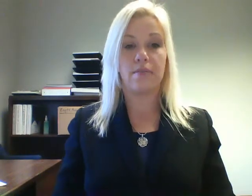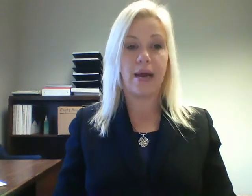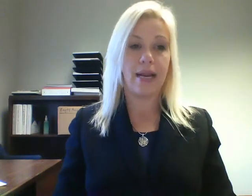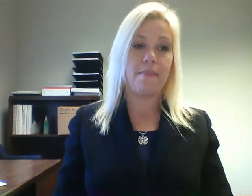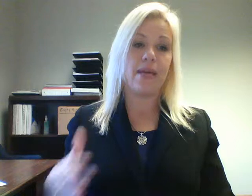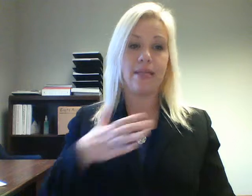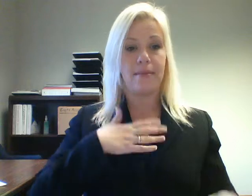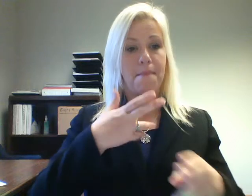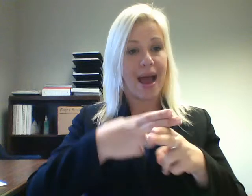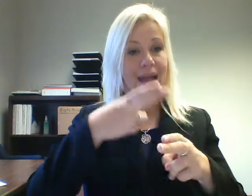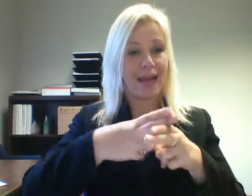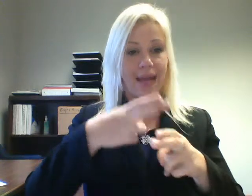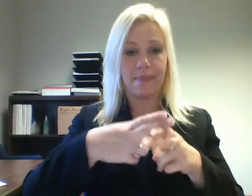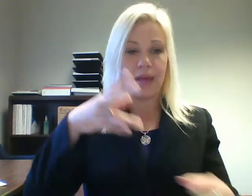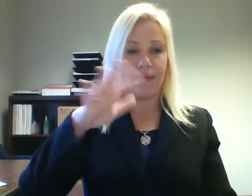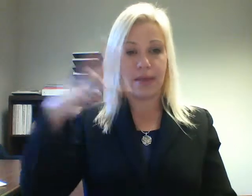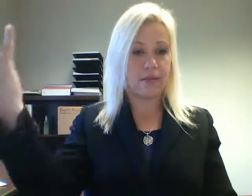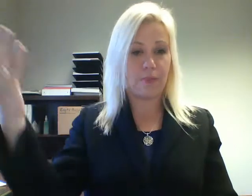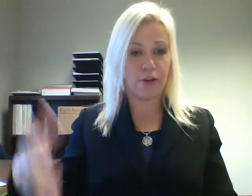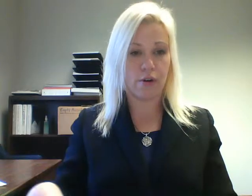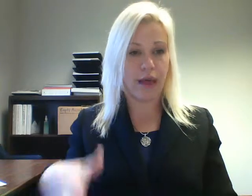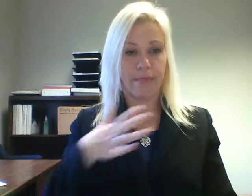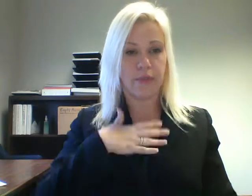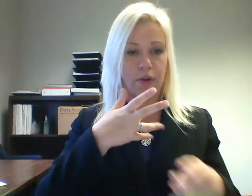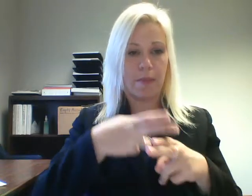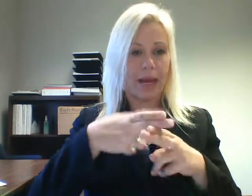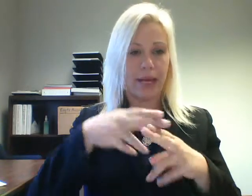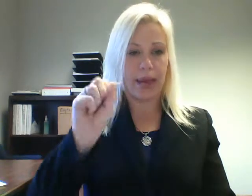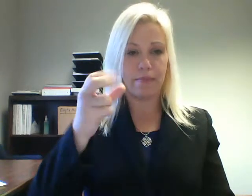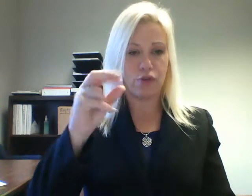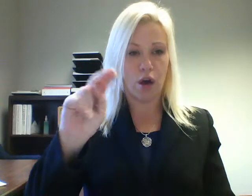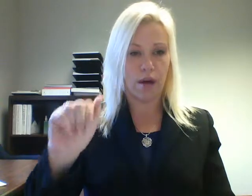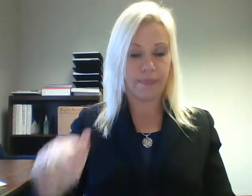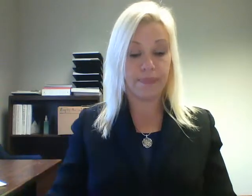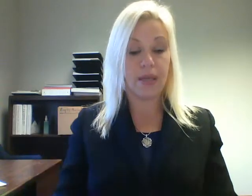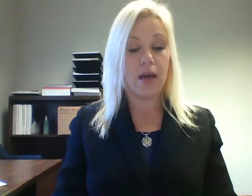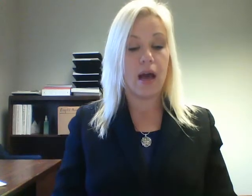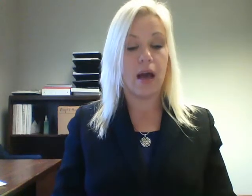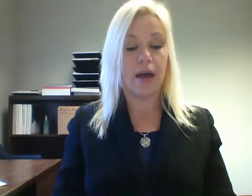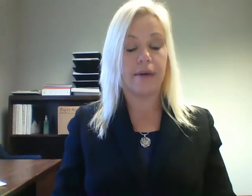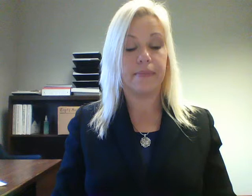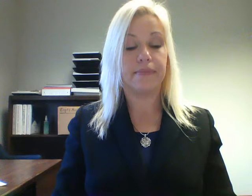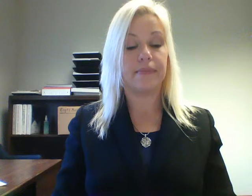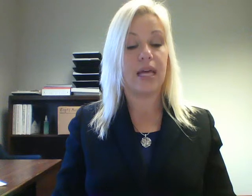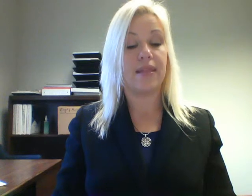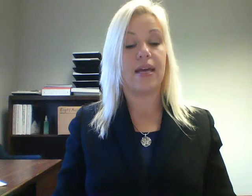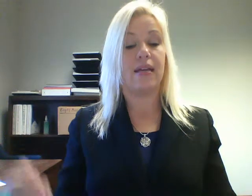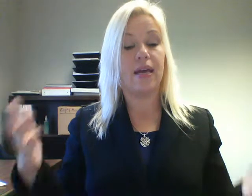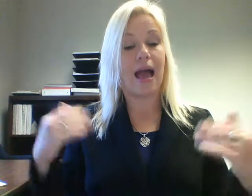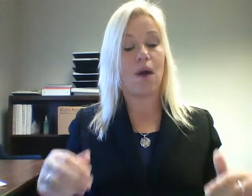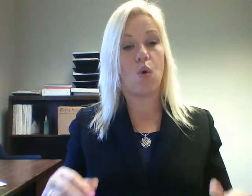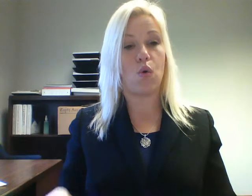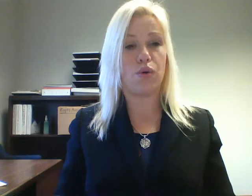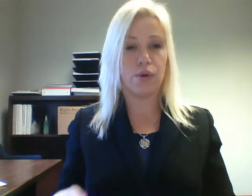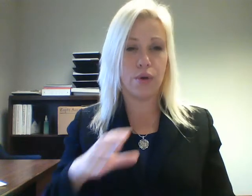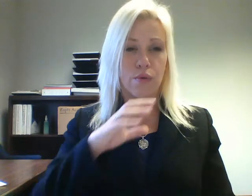my name, and then spell your name. So my name, Shauna. And then how old,